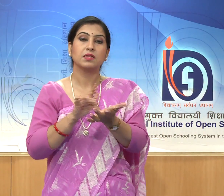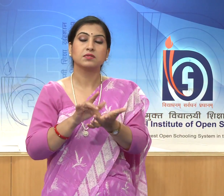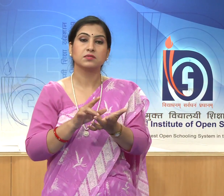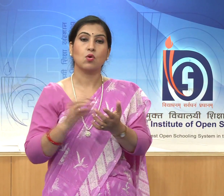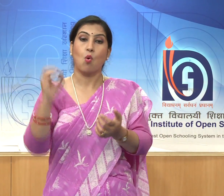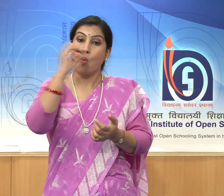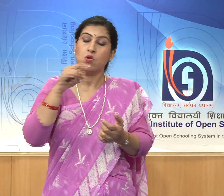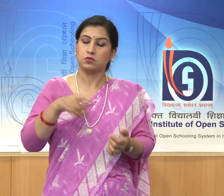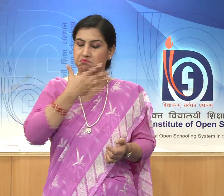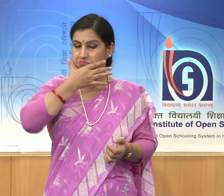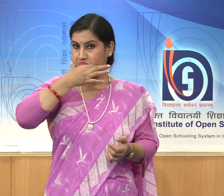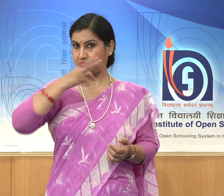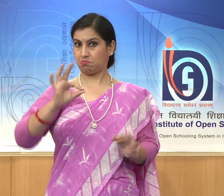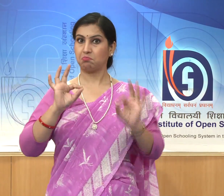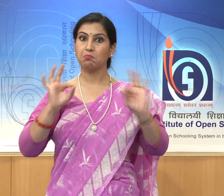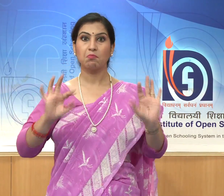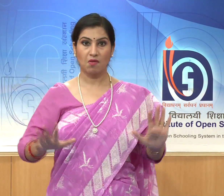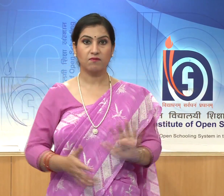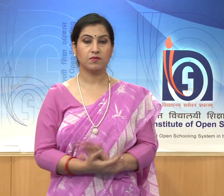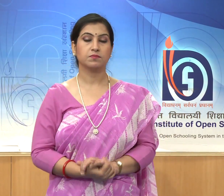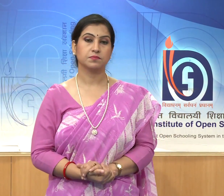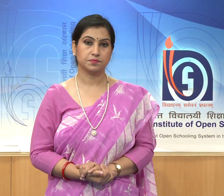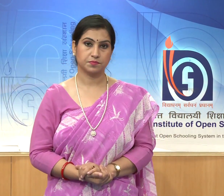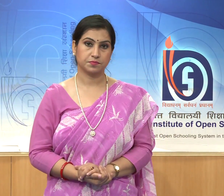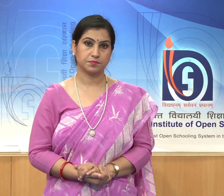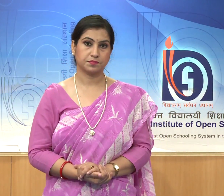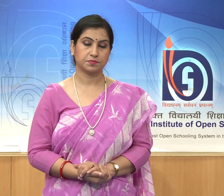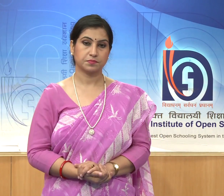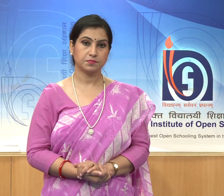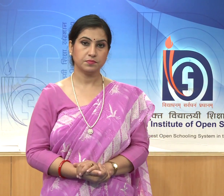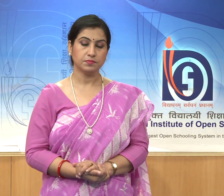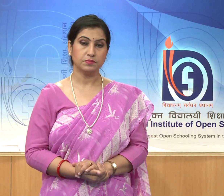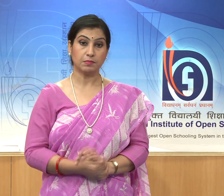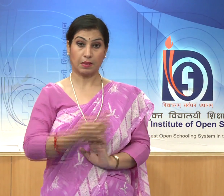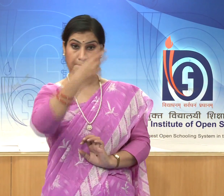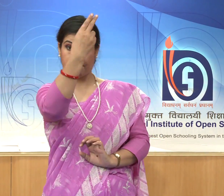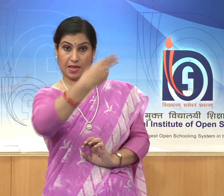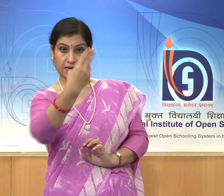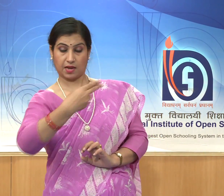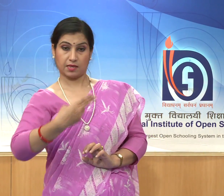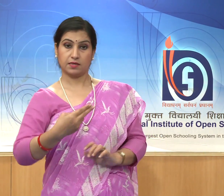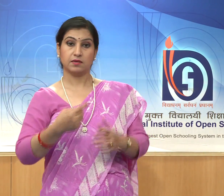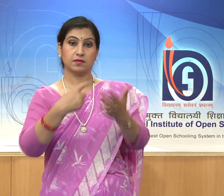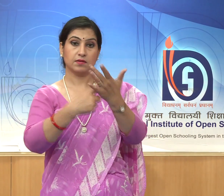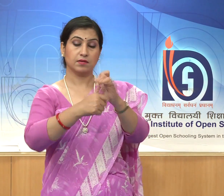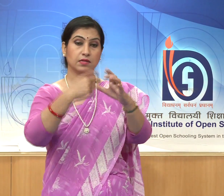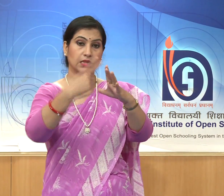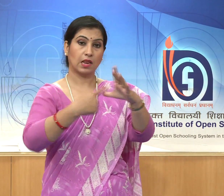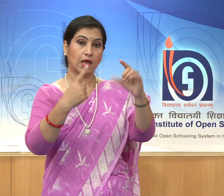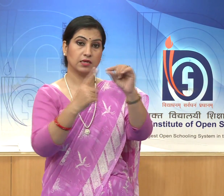are very beautiful. Rajput paintings and